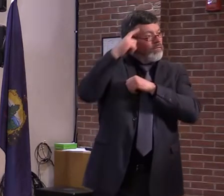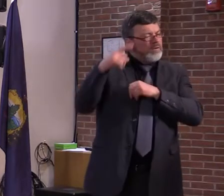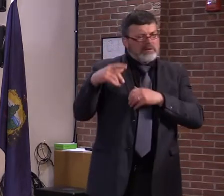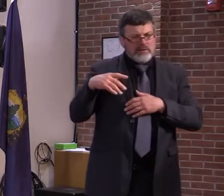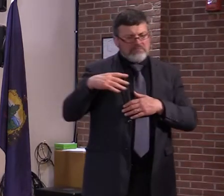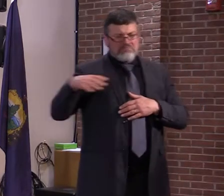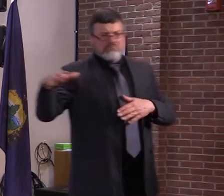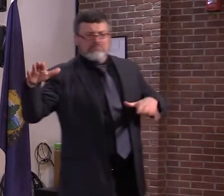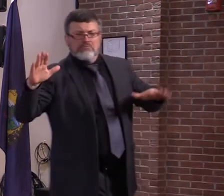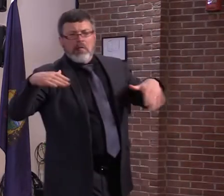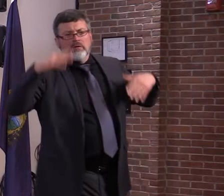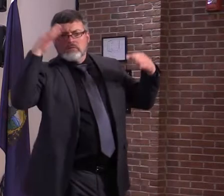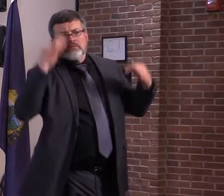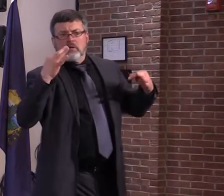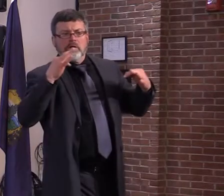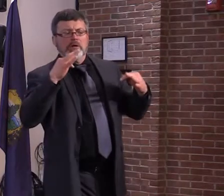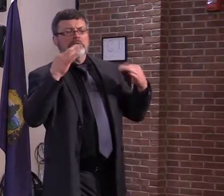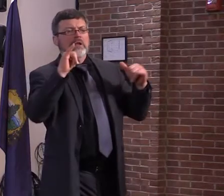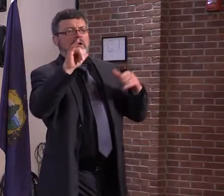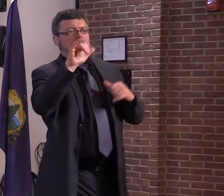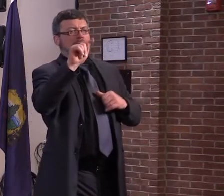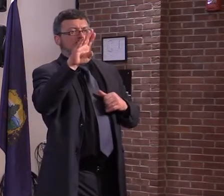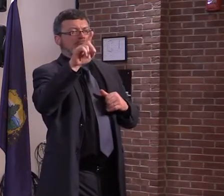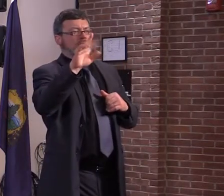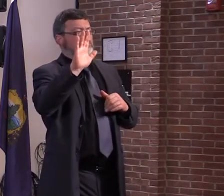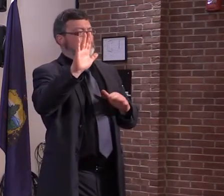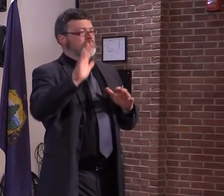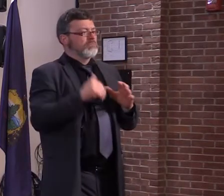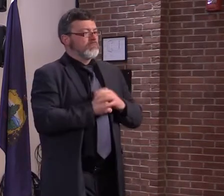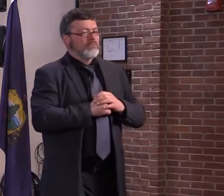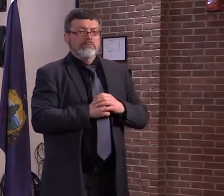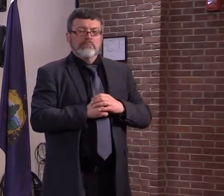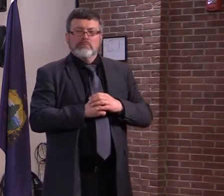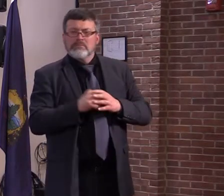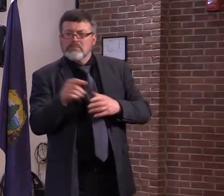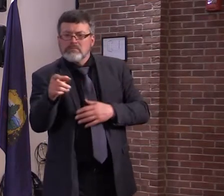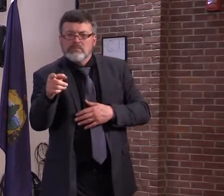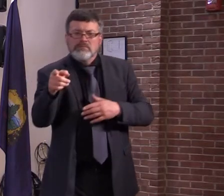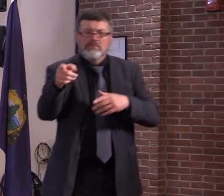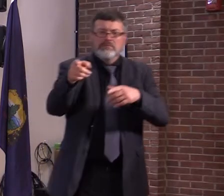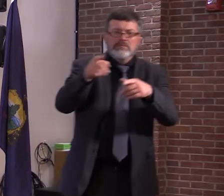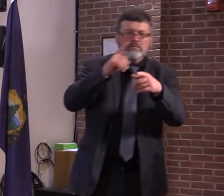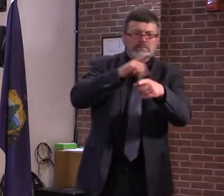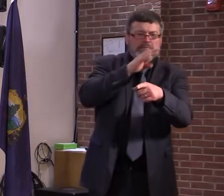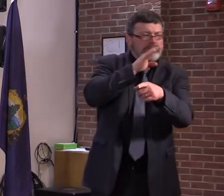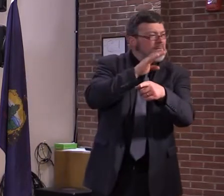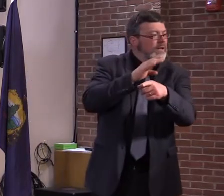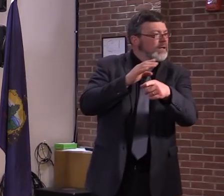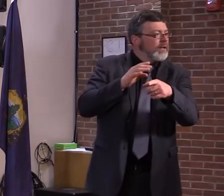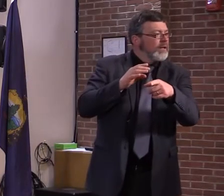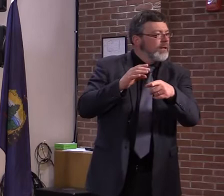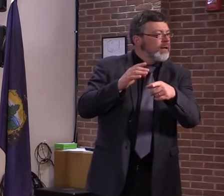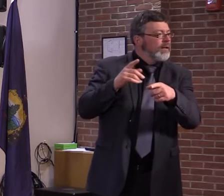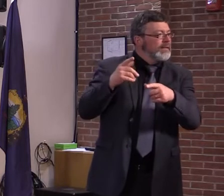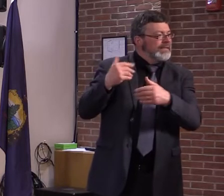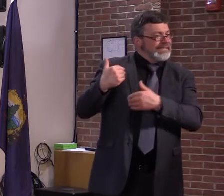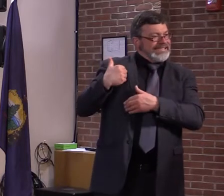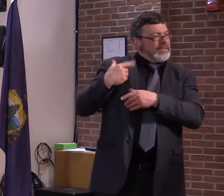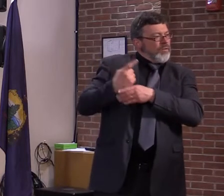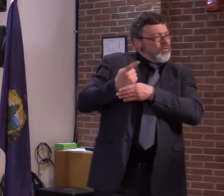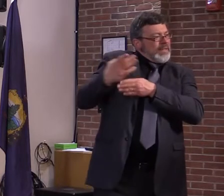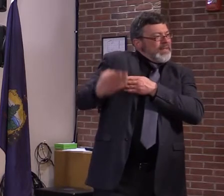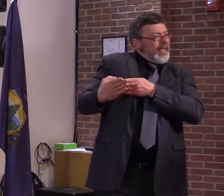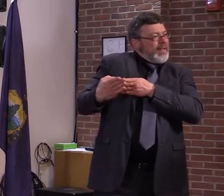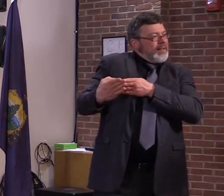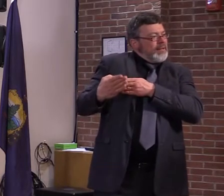On a similar note, Governor, we don't have to wait for re-election, but over the weekend, NBC5 aired an